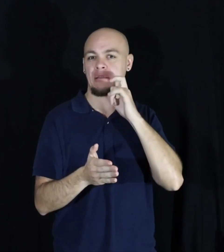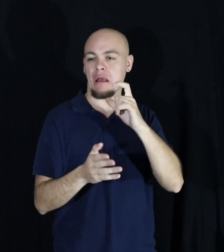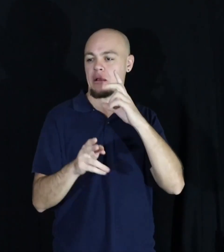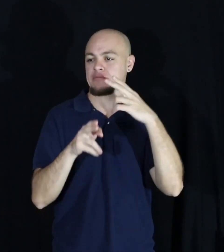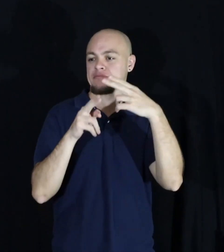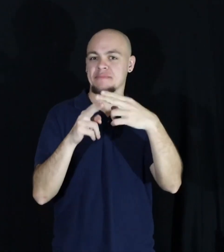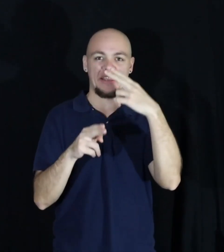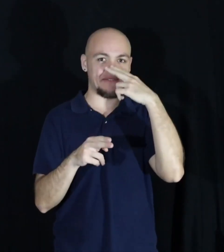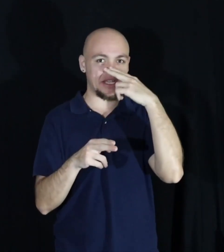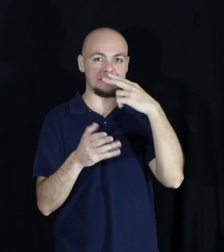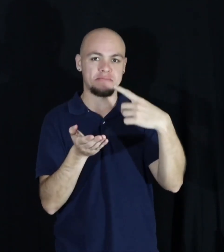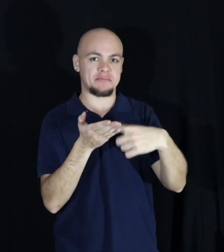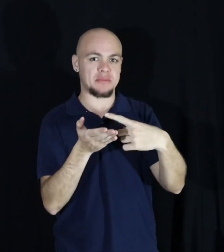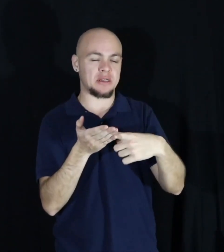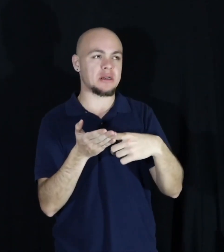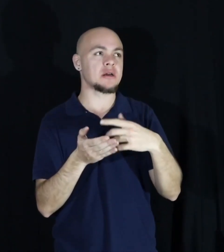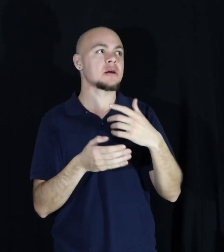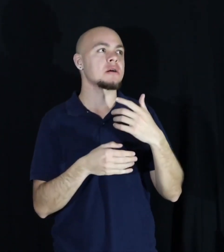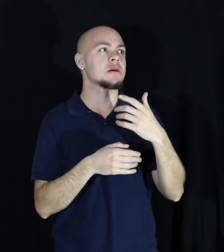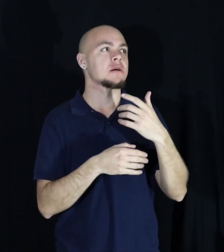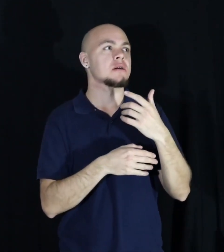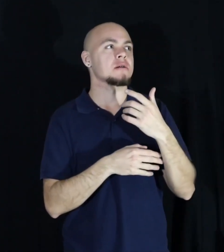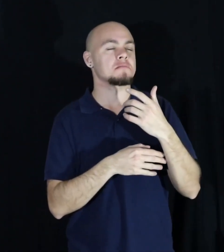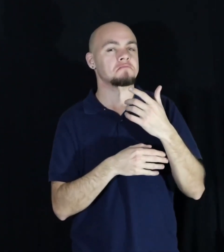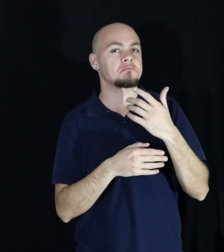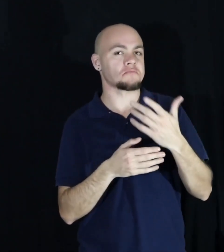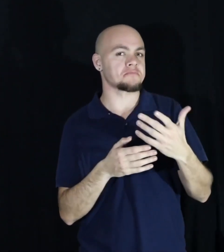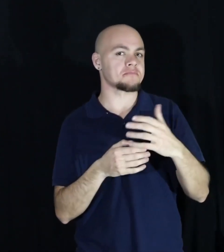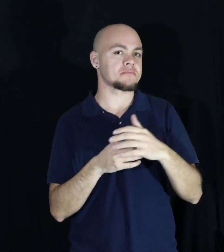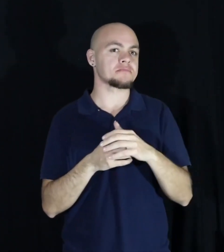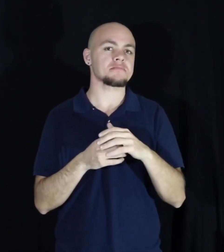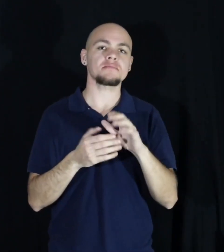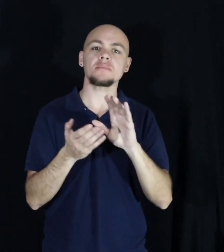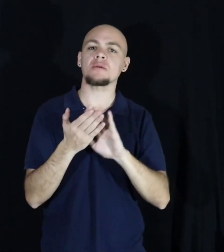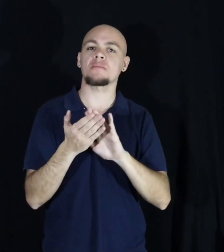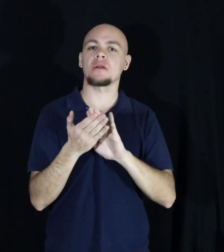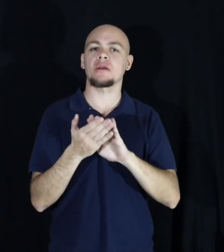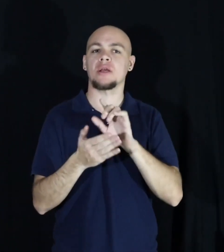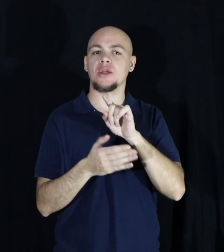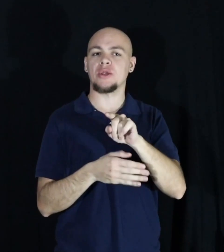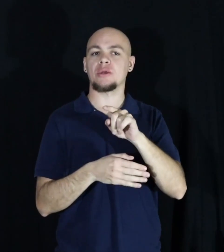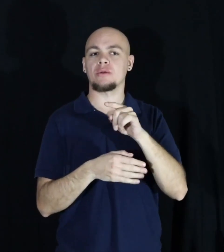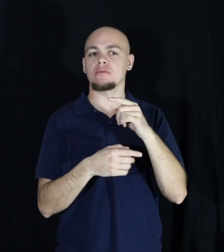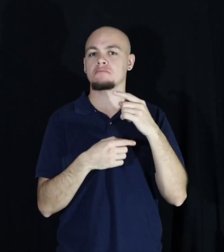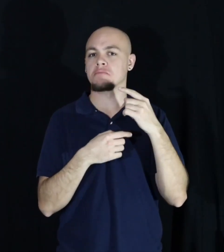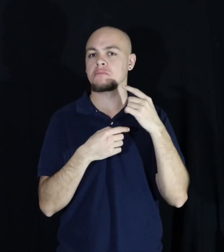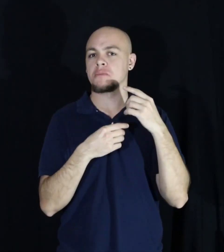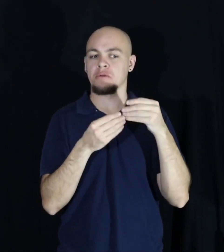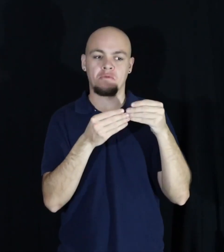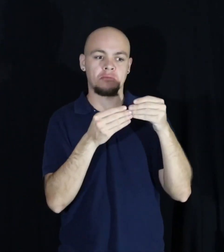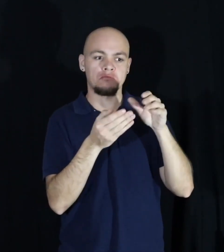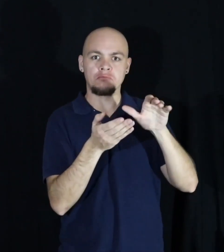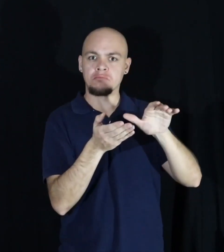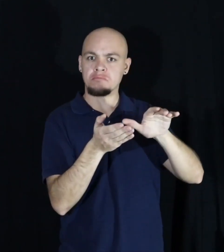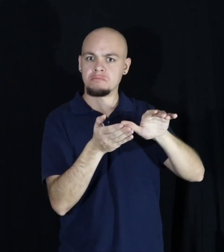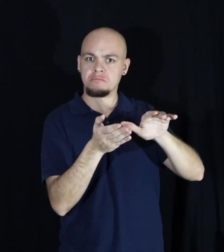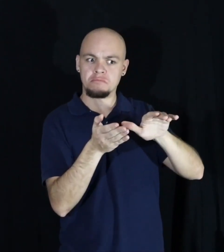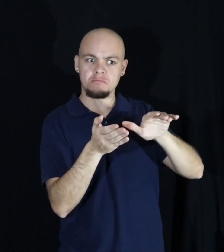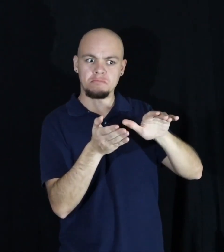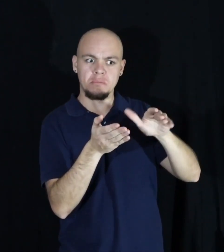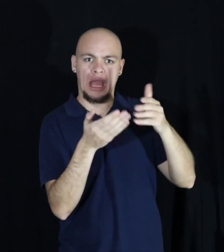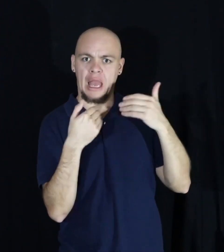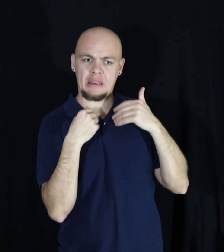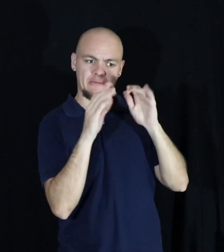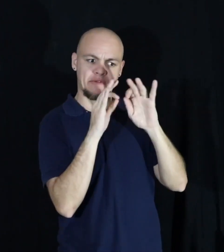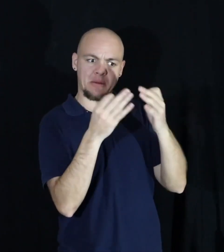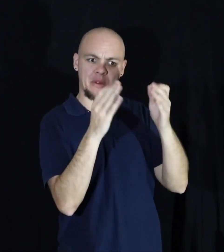I want to talk to you about grief. So do this for me. Applaud if you have ever lost a loved one.